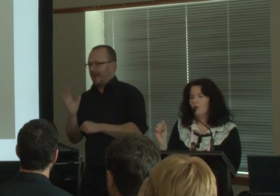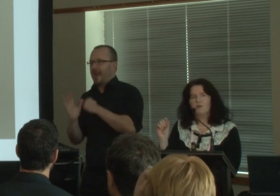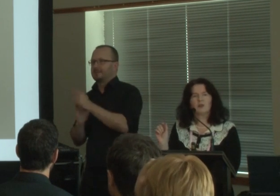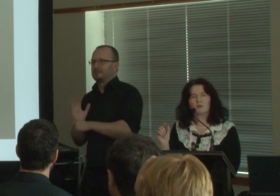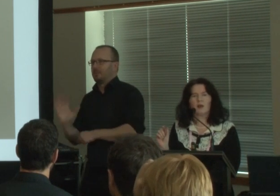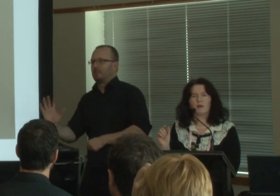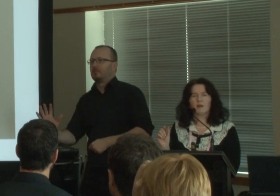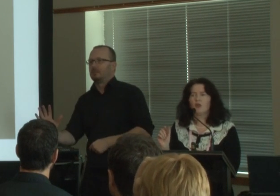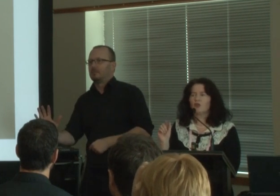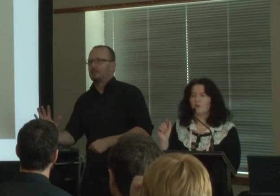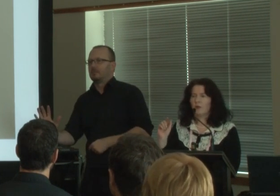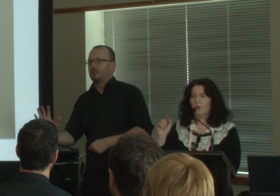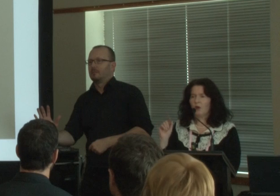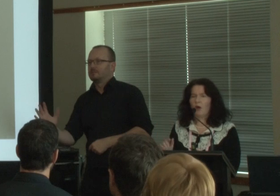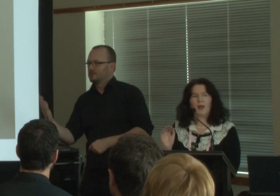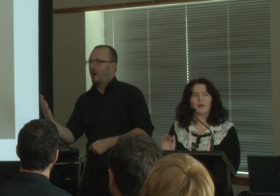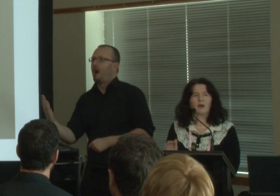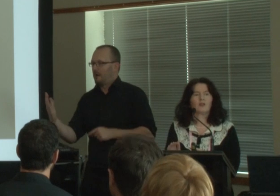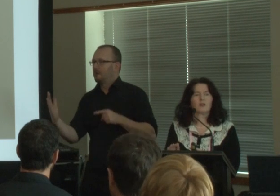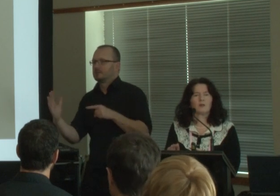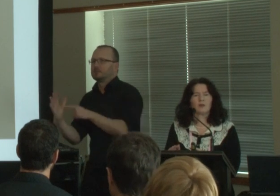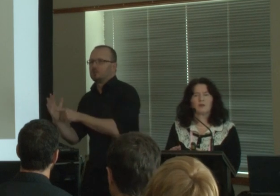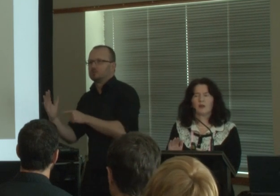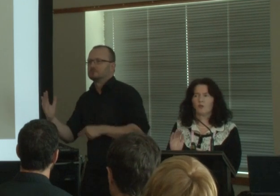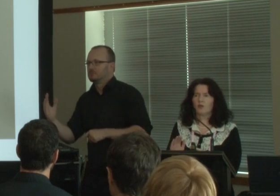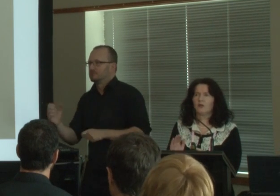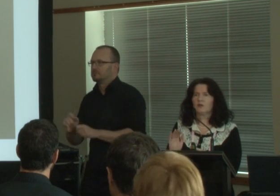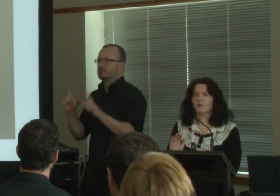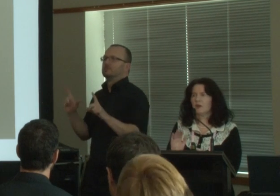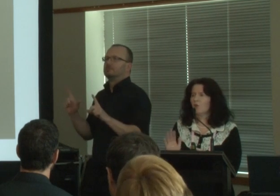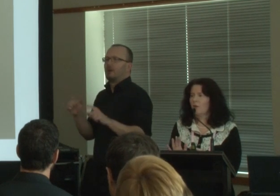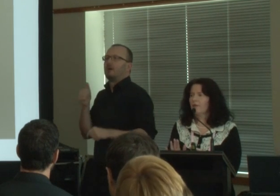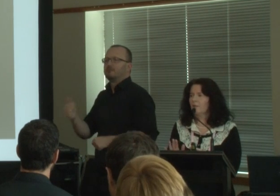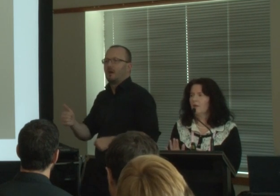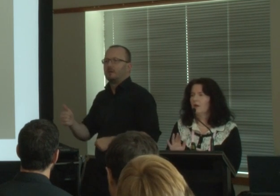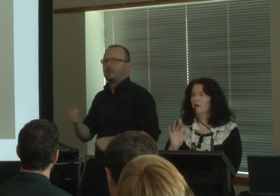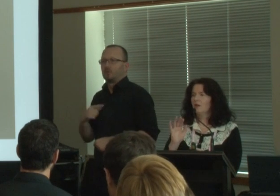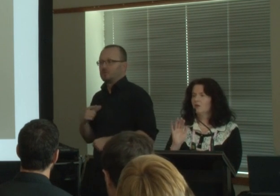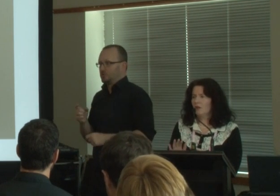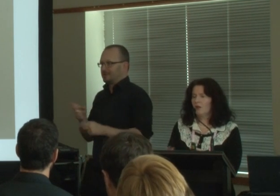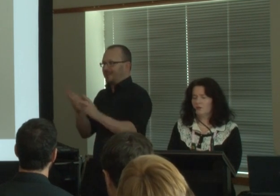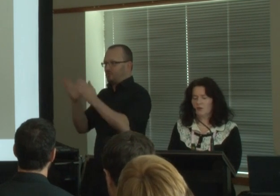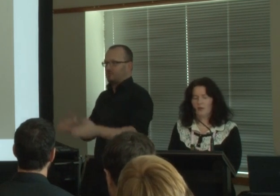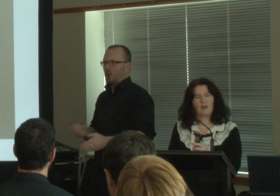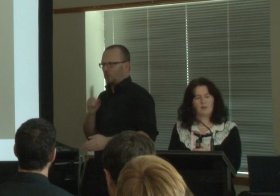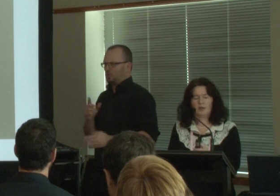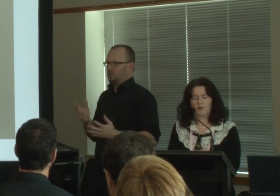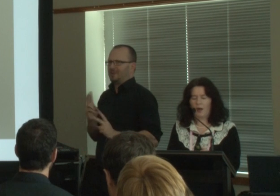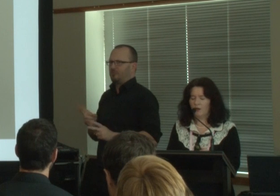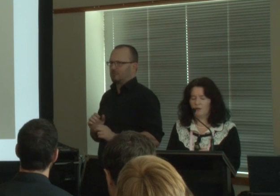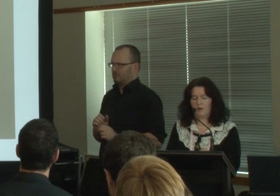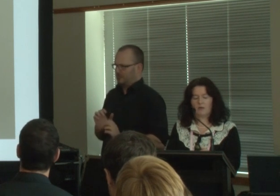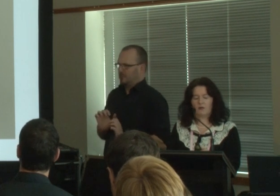a little bit of movement around it so that people would go up and touch it because they weren't interacting with them to that extent, or they had to